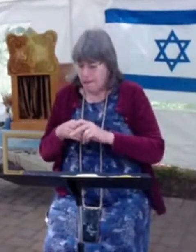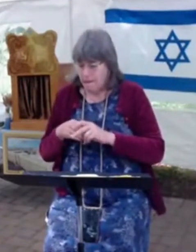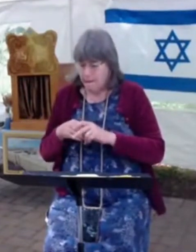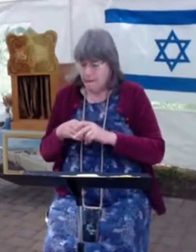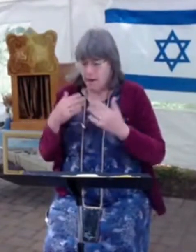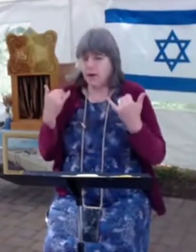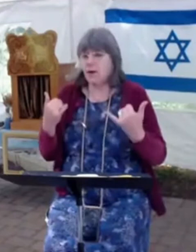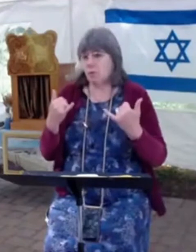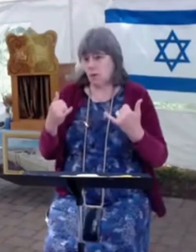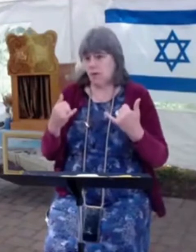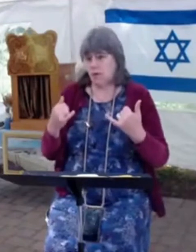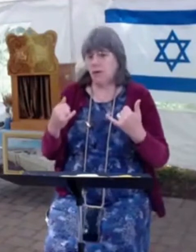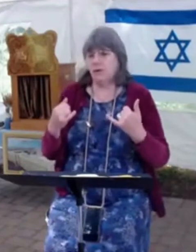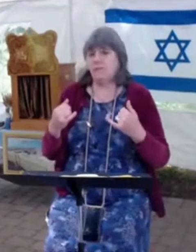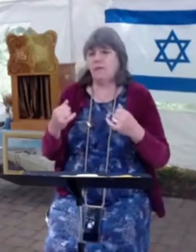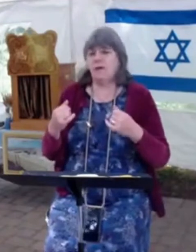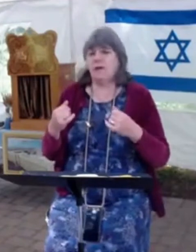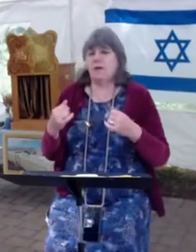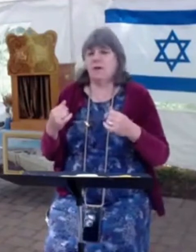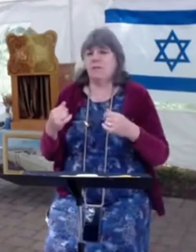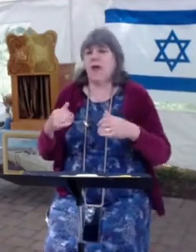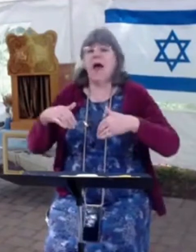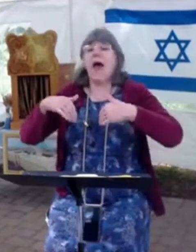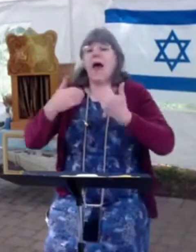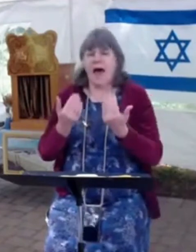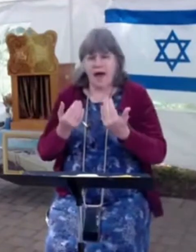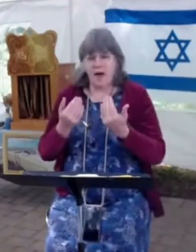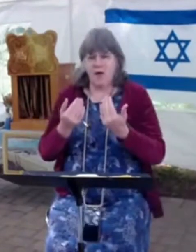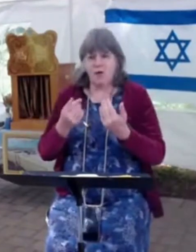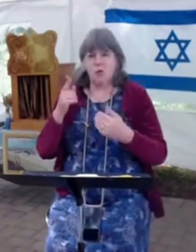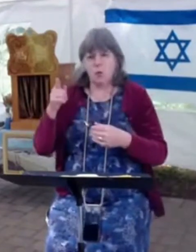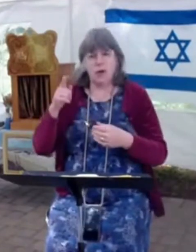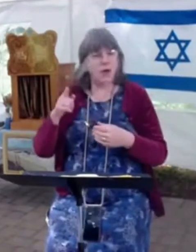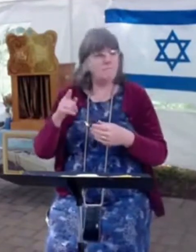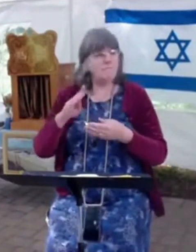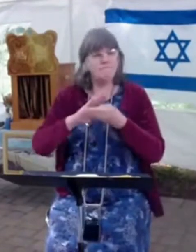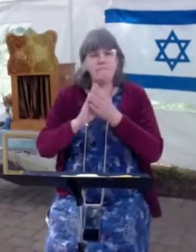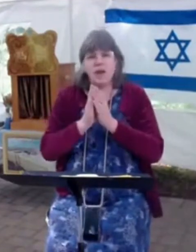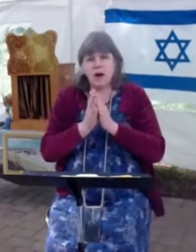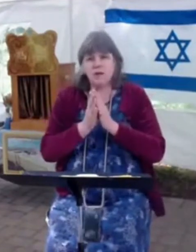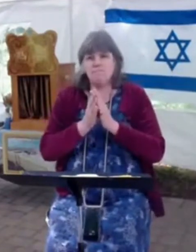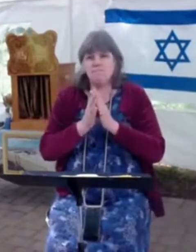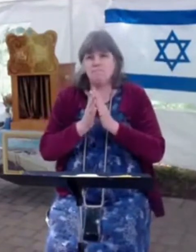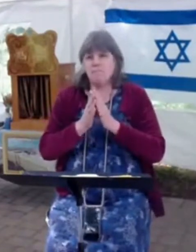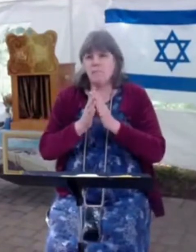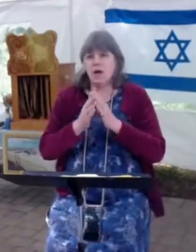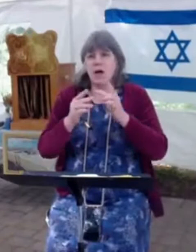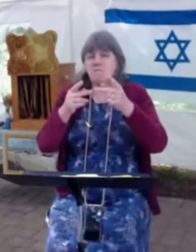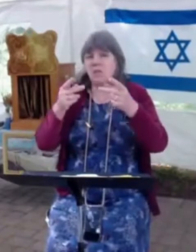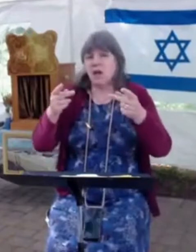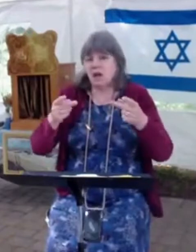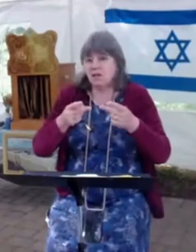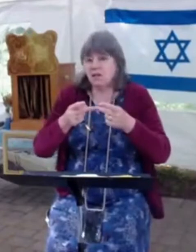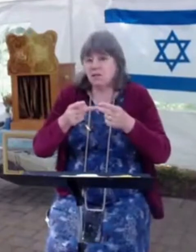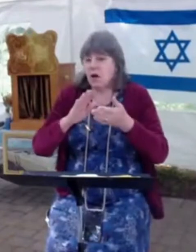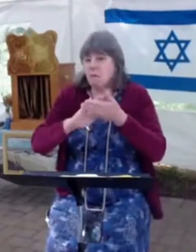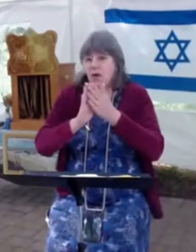here's one thing. How do we become that area of peace as a congregation and as a